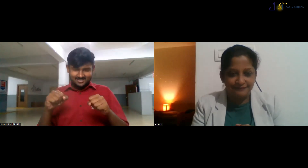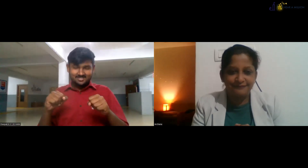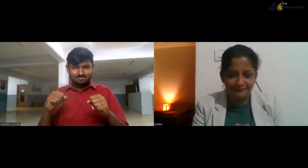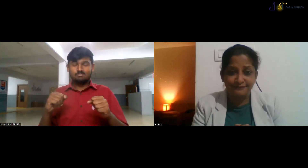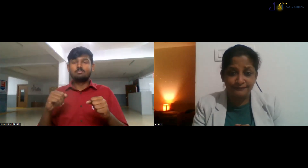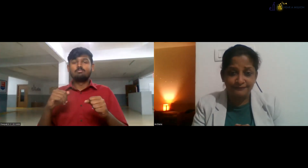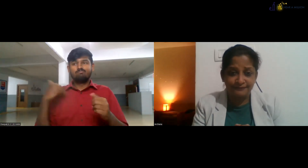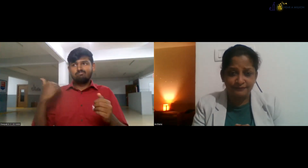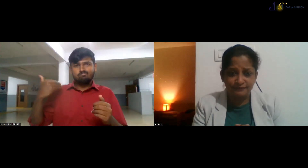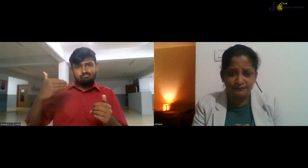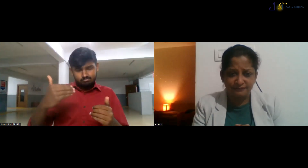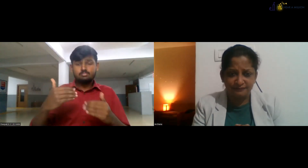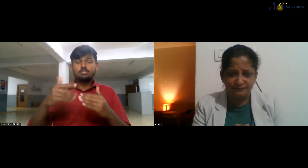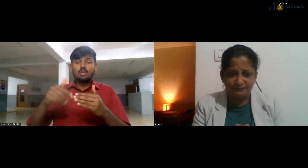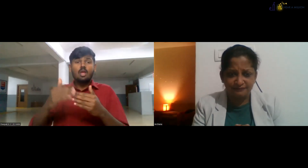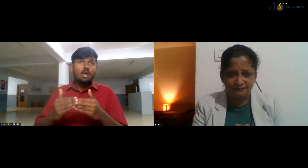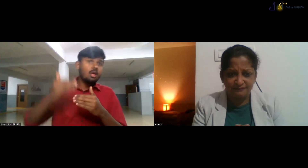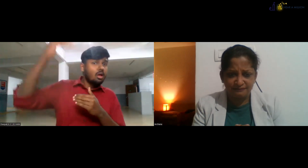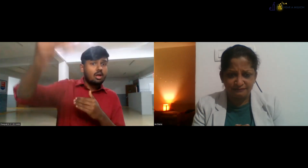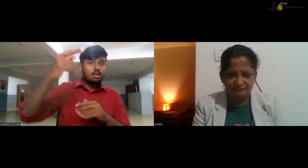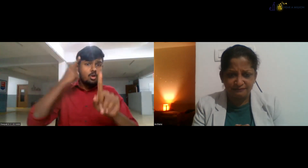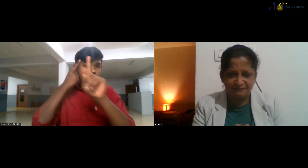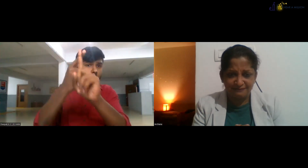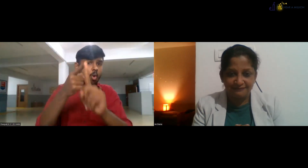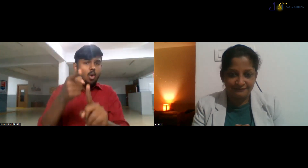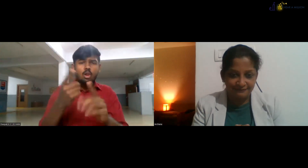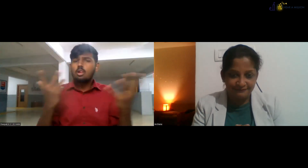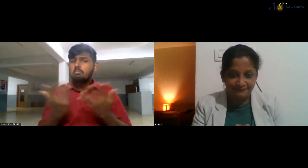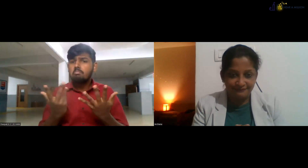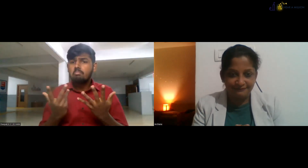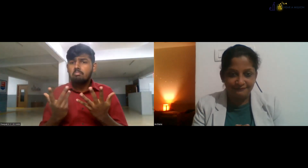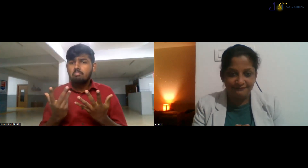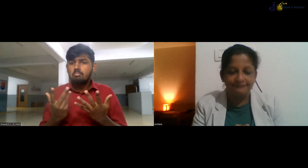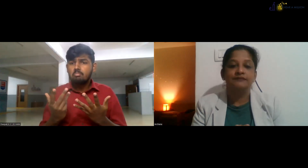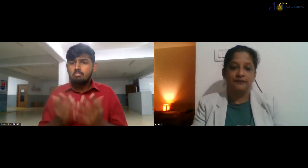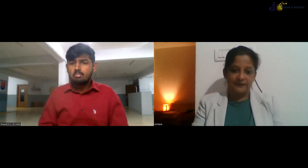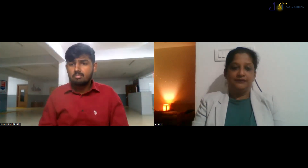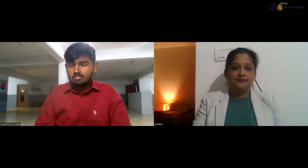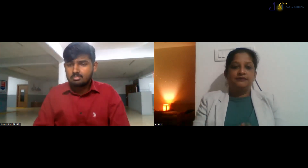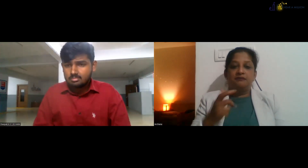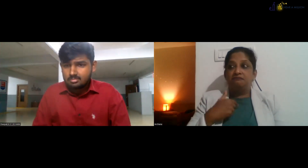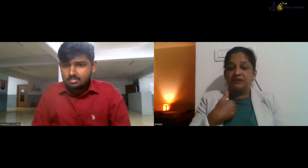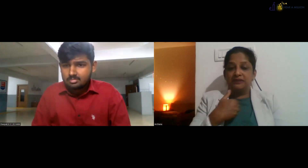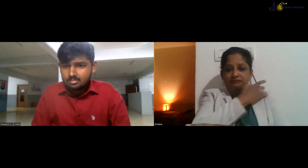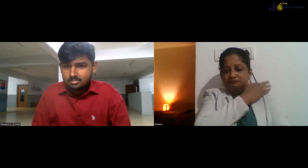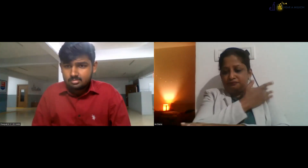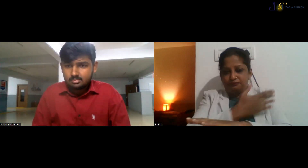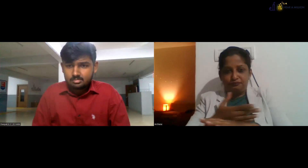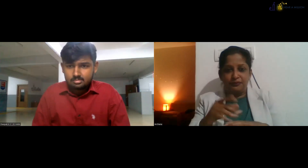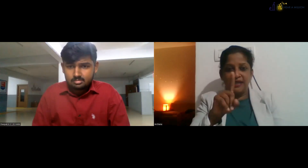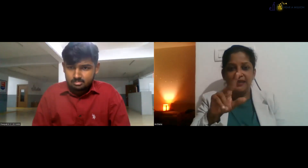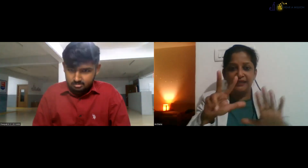So, you have a lot of experience being a bike rider. So, what's your next goal? What would you like to do in the